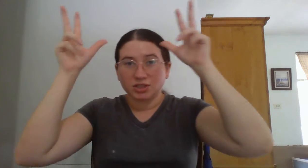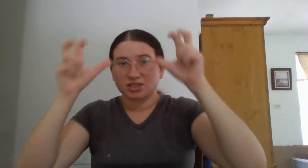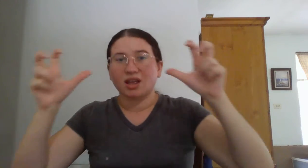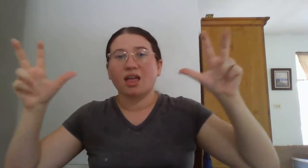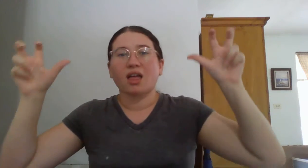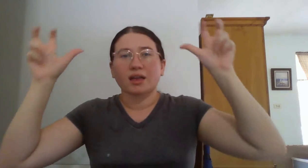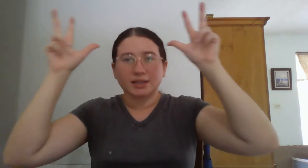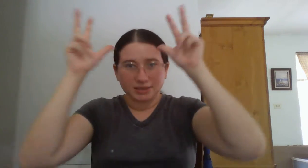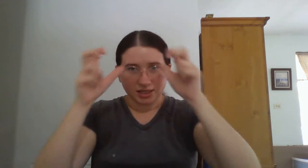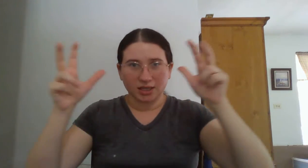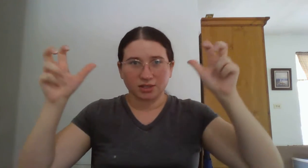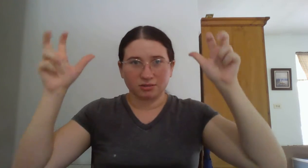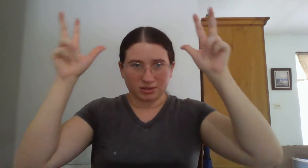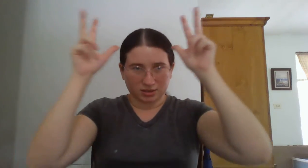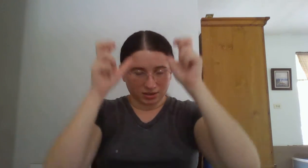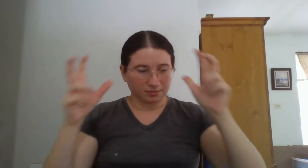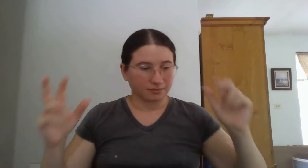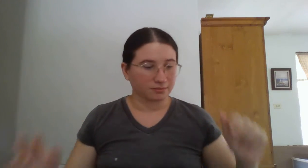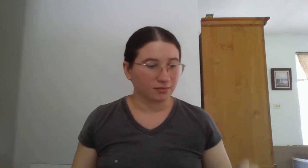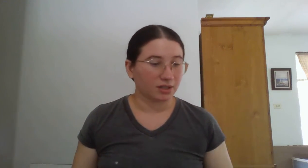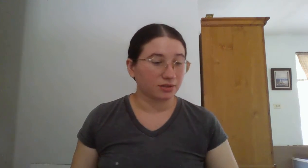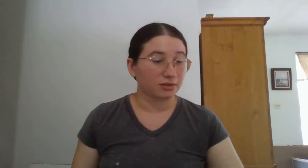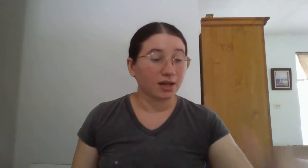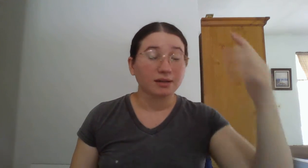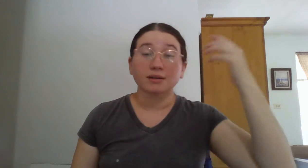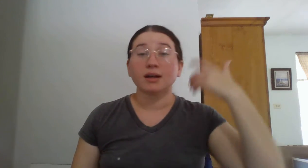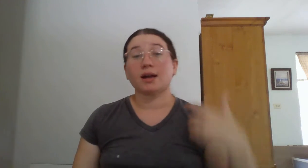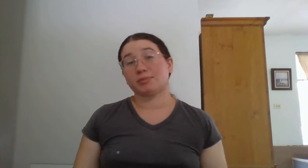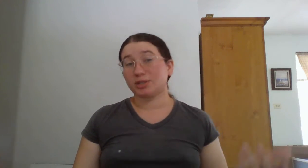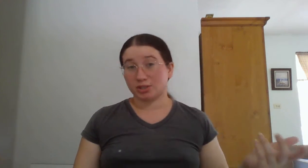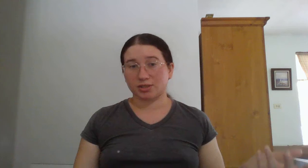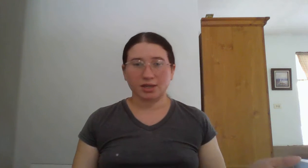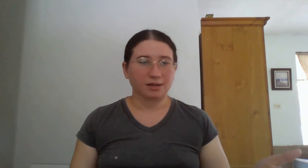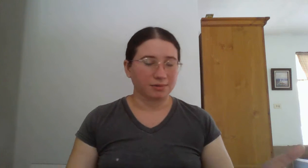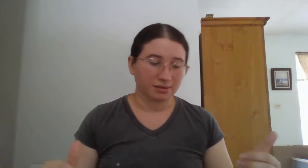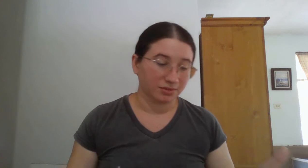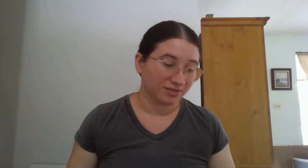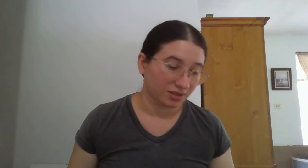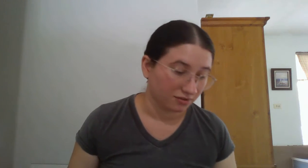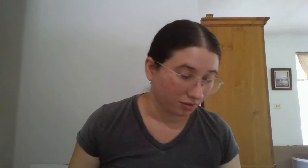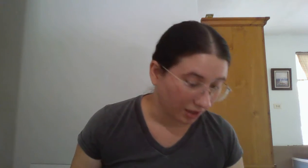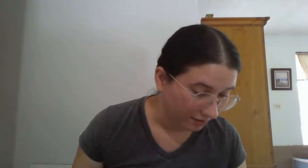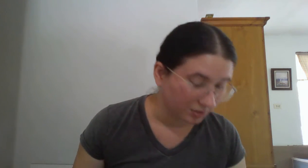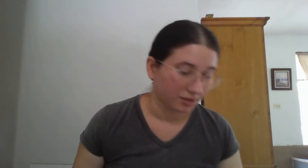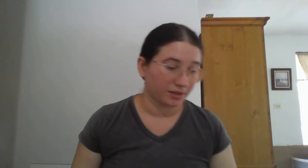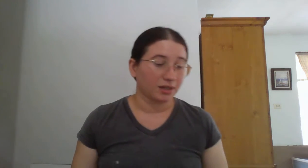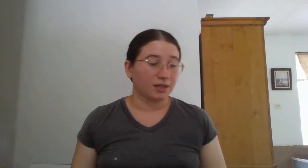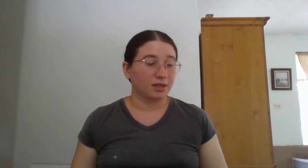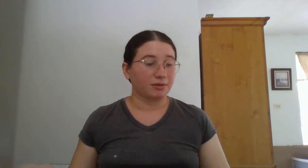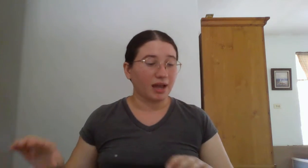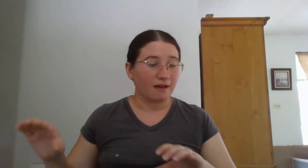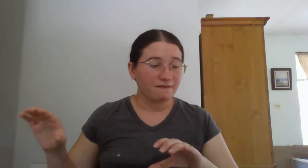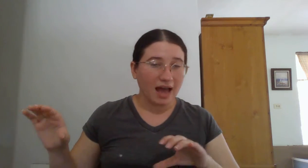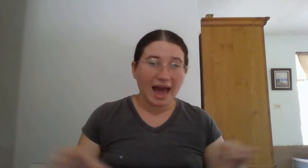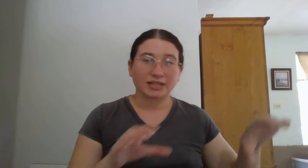versus continuously. So now, I'm pretty sure you get it. We can move on to vocabulary. Here we have